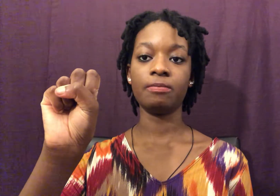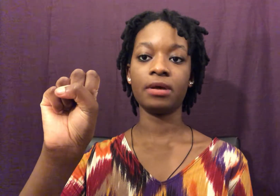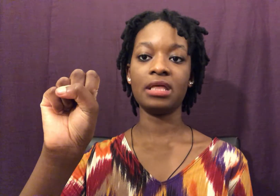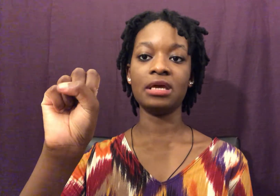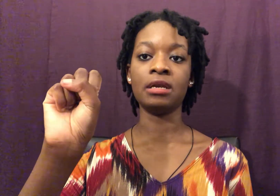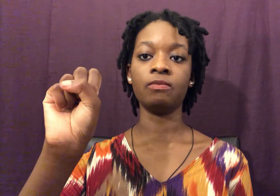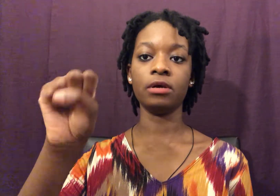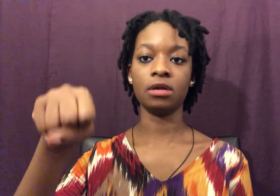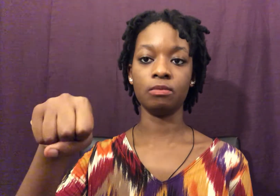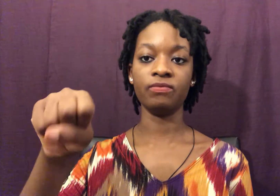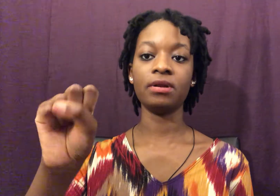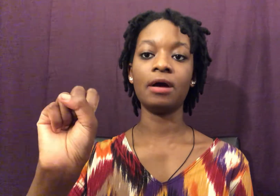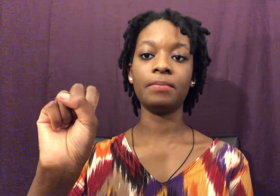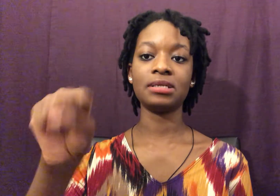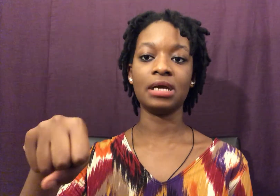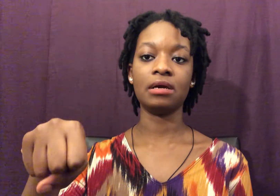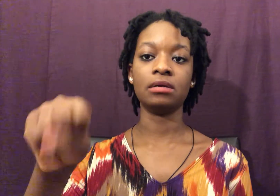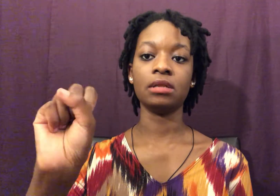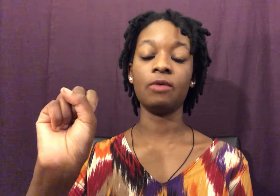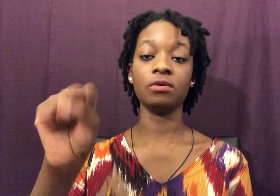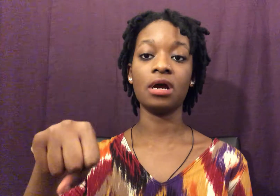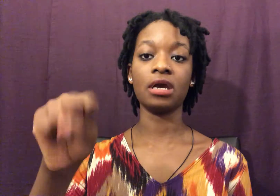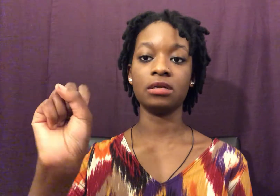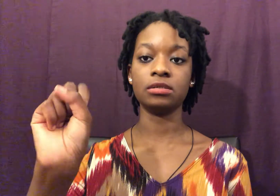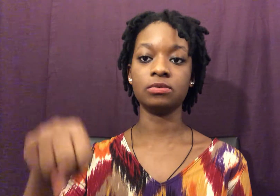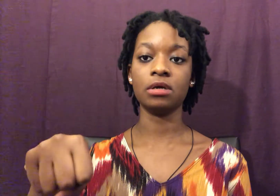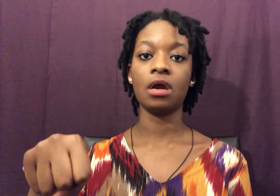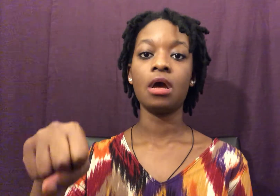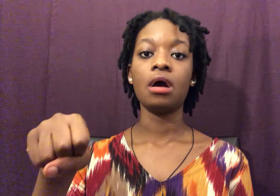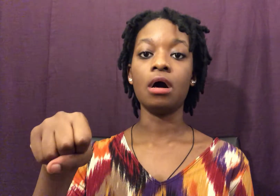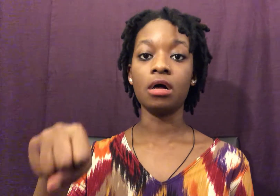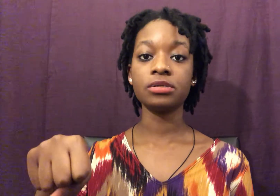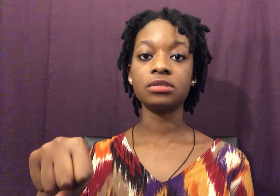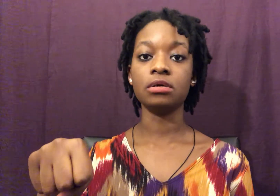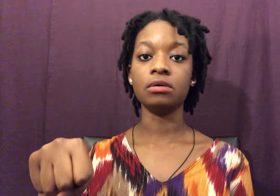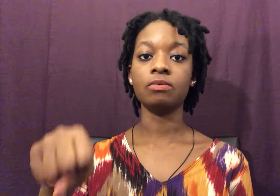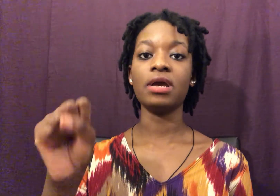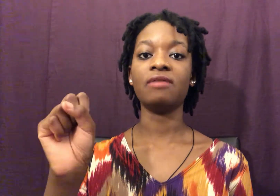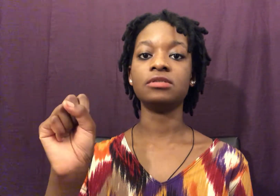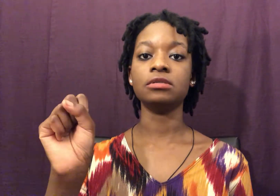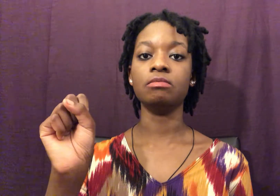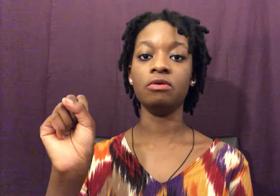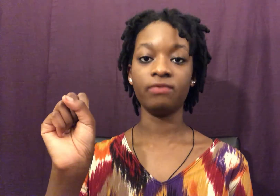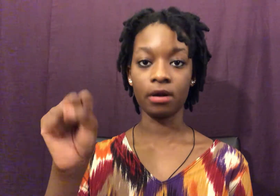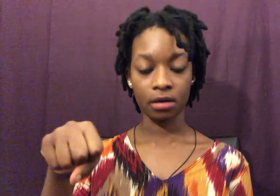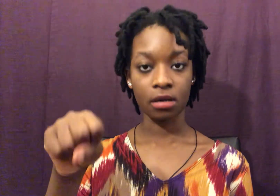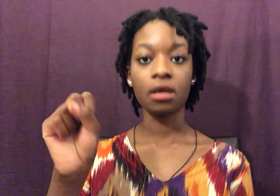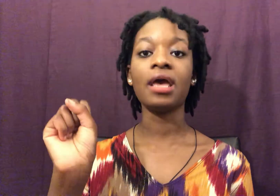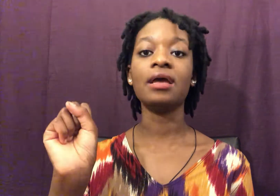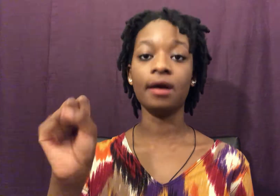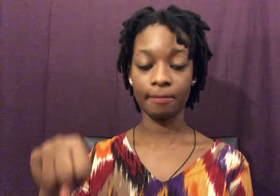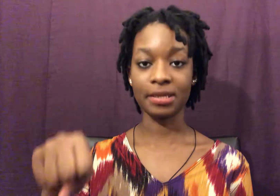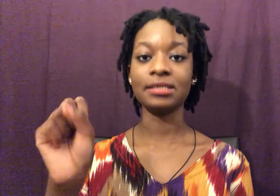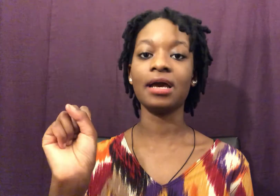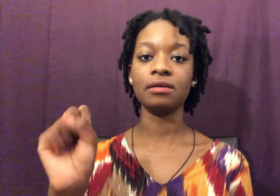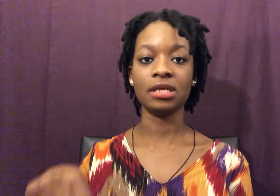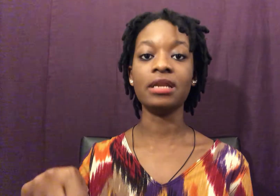and then we're going to move it up and down like we're knocking on the door. Also, we have to move our head up and down and